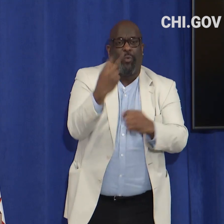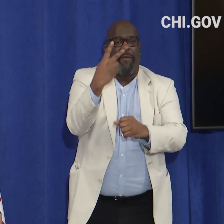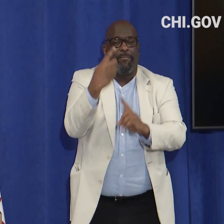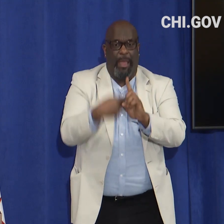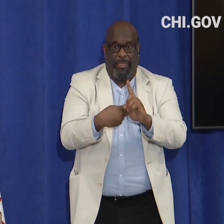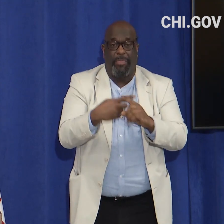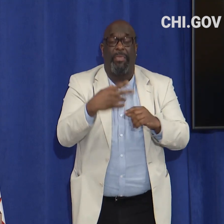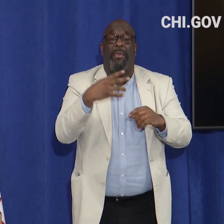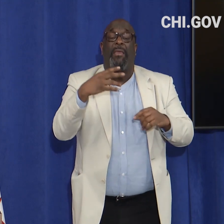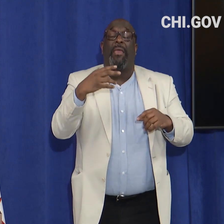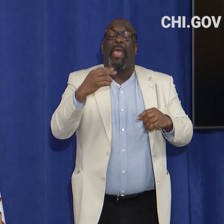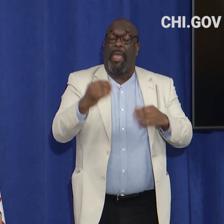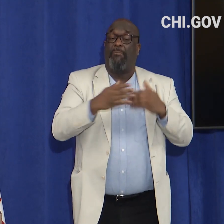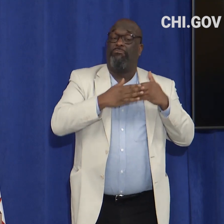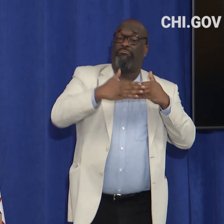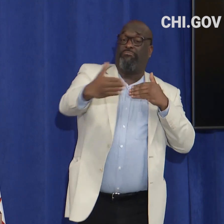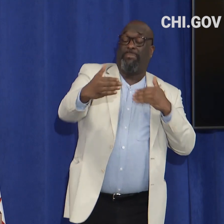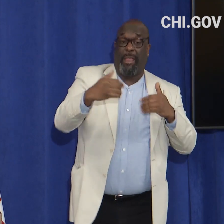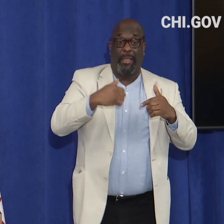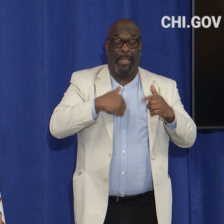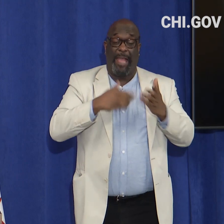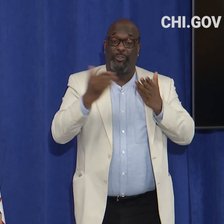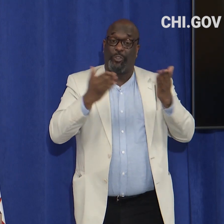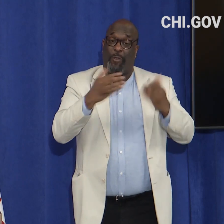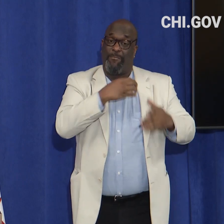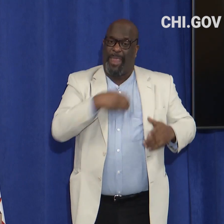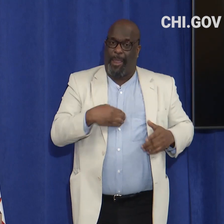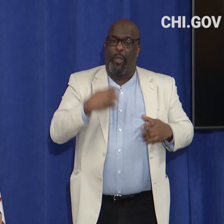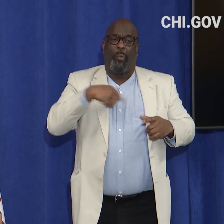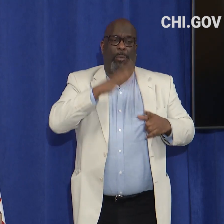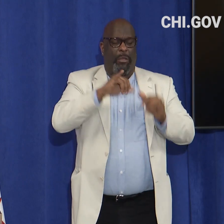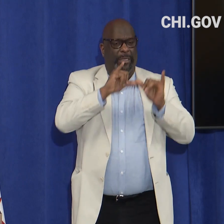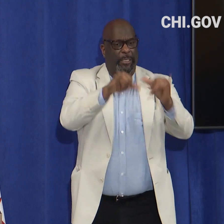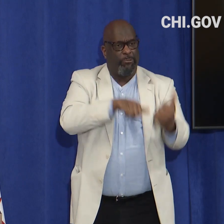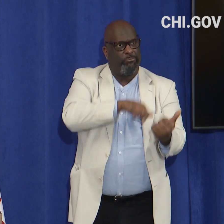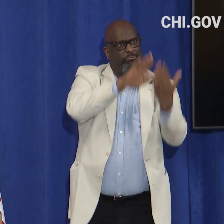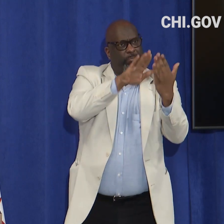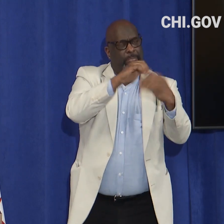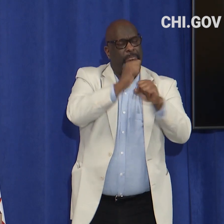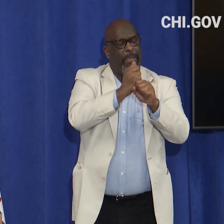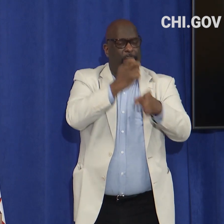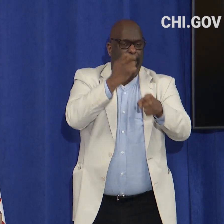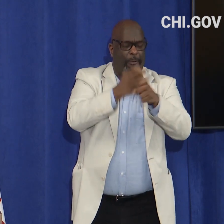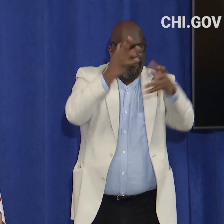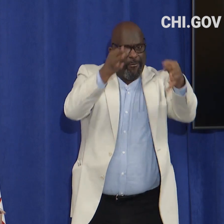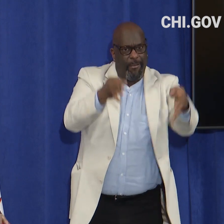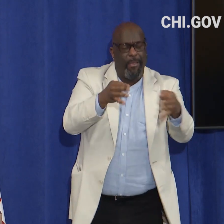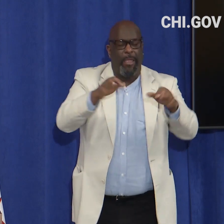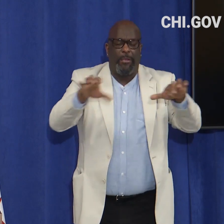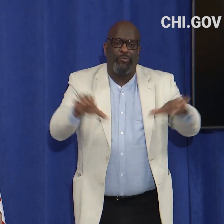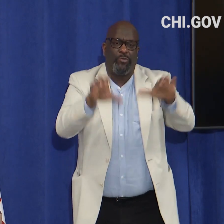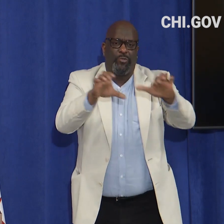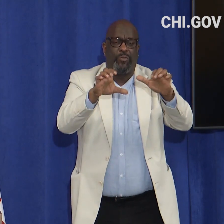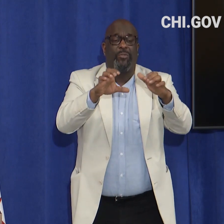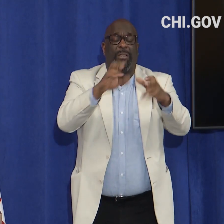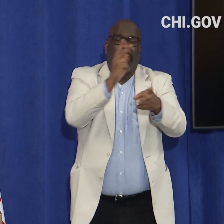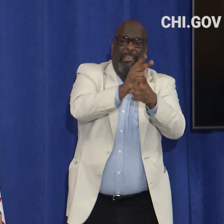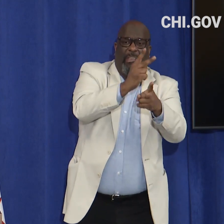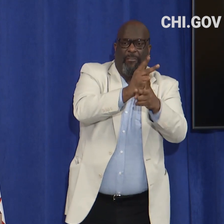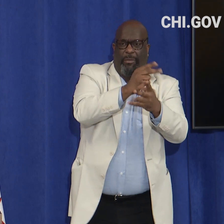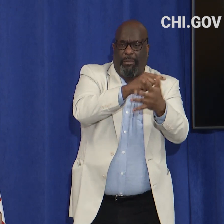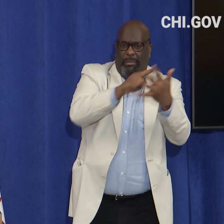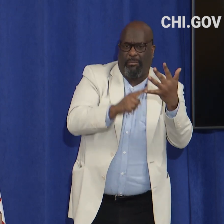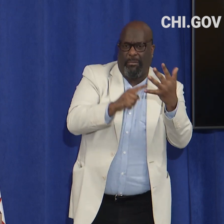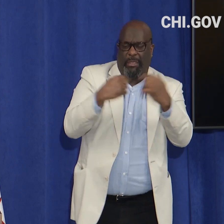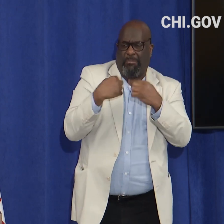and as long as I'm mayor, we're going to continue to face the hard truths that have been ignored for way too long, and that